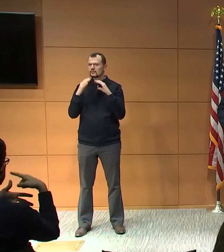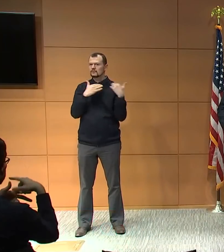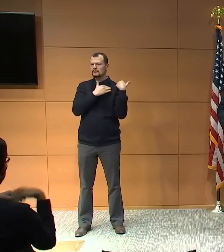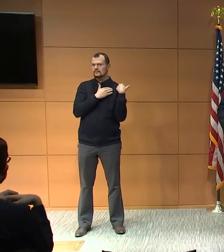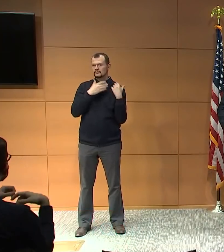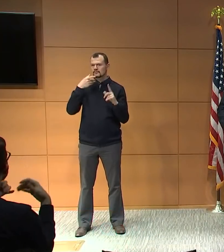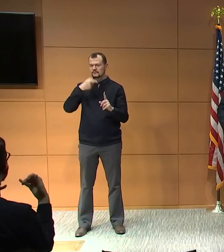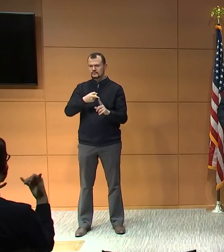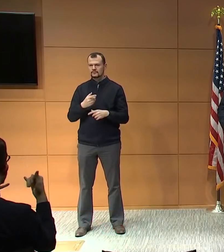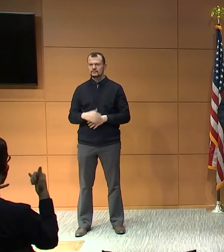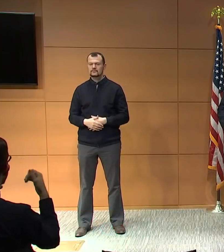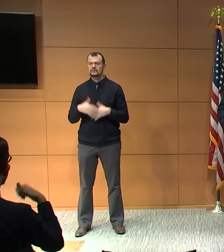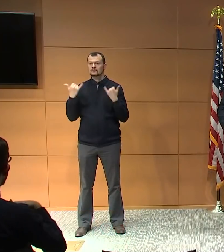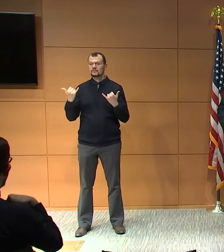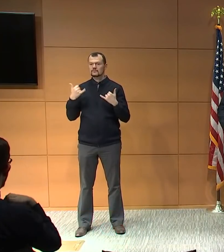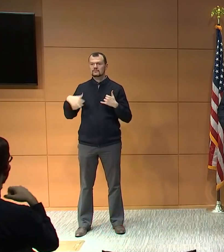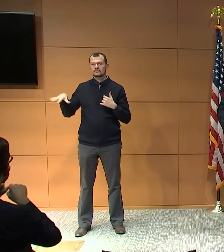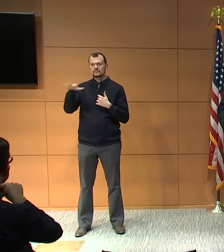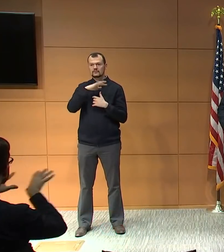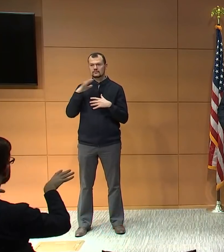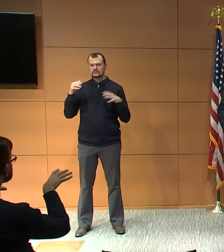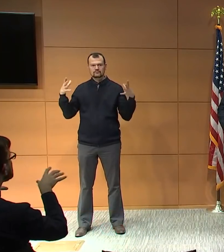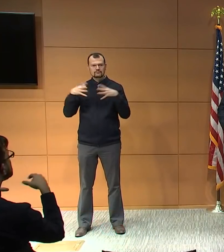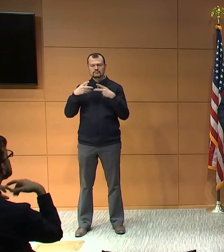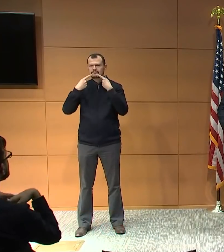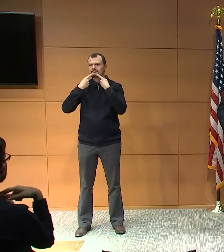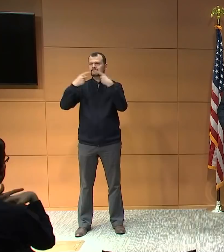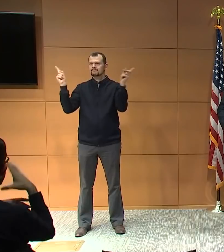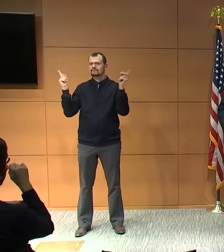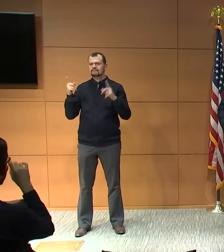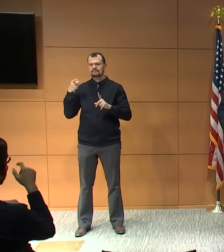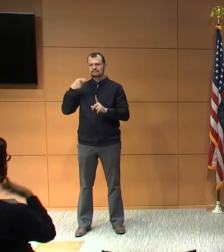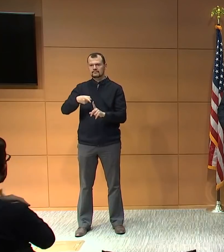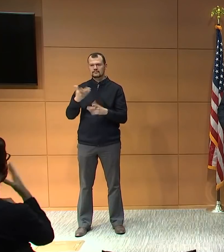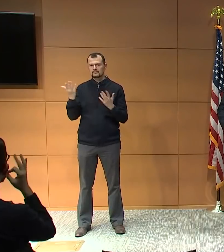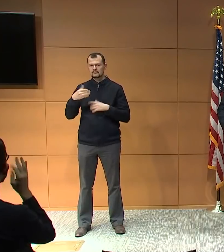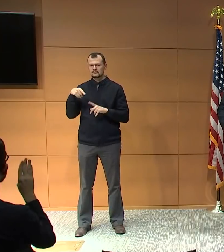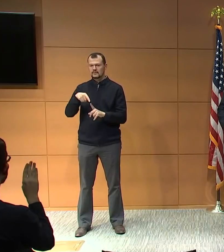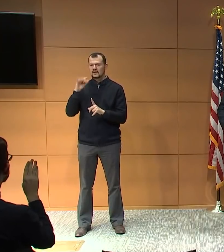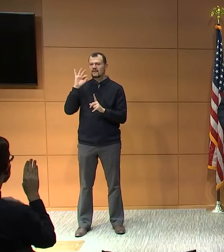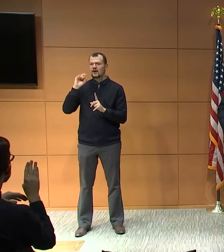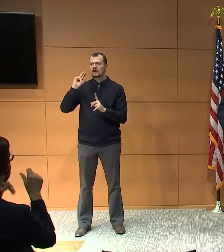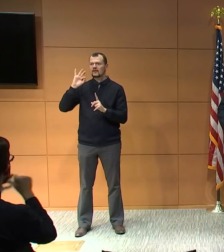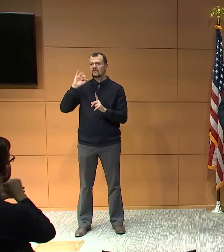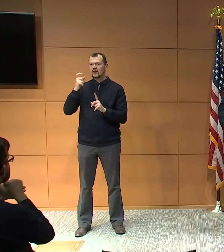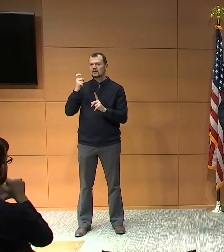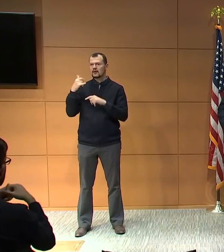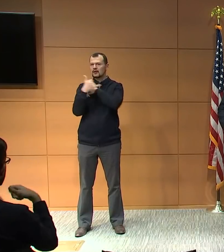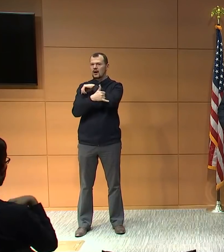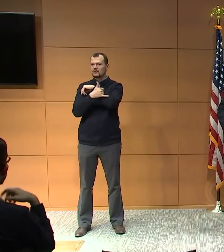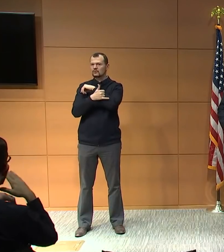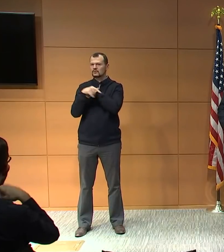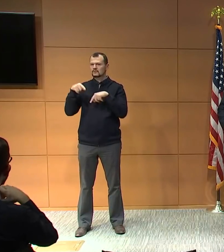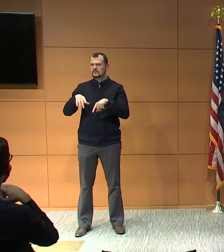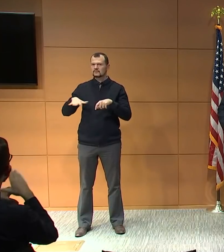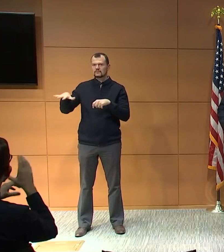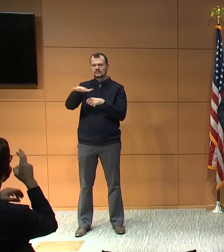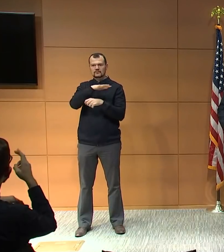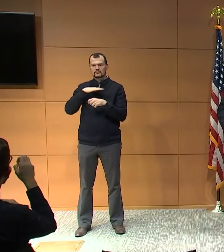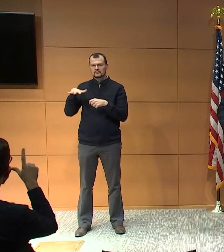live streamed on the County and Health Department's Facebook pages, the County homepage, and live in the County on Channel